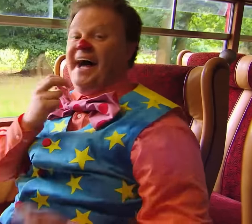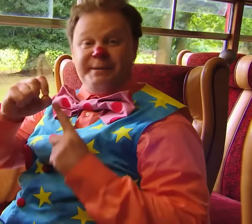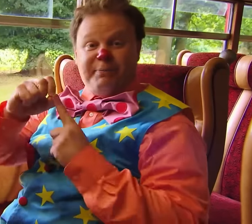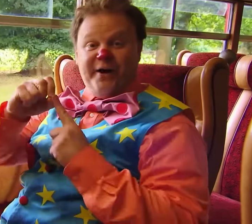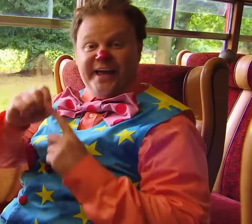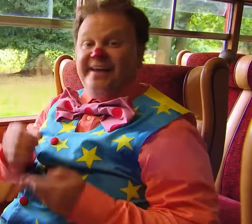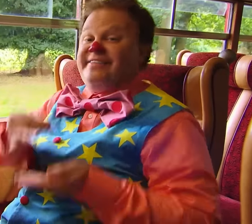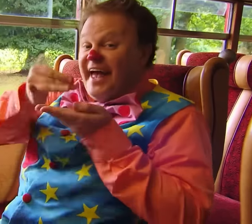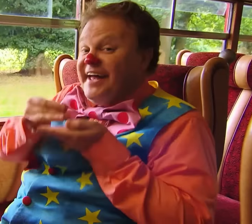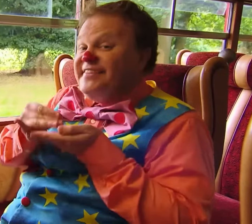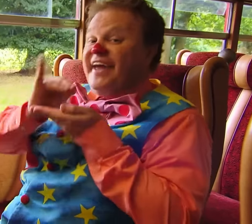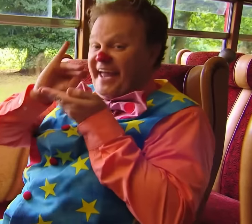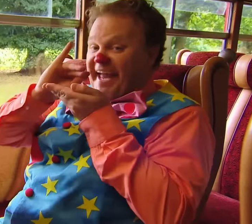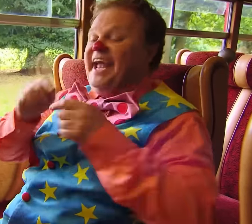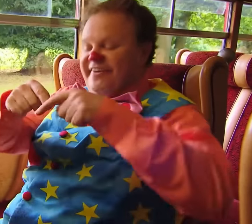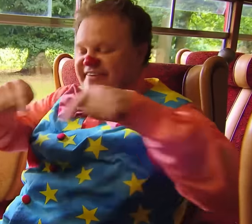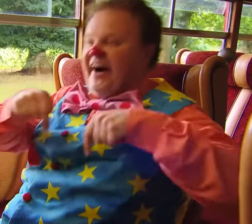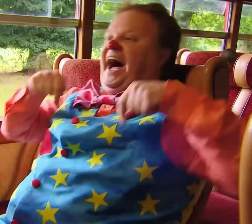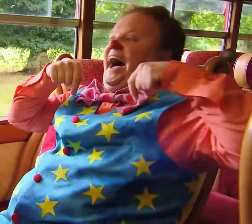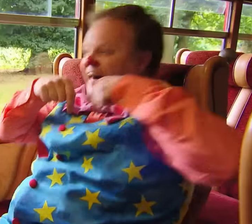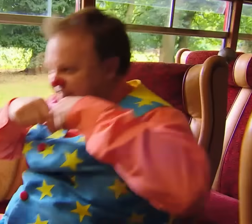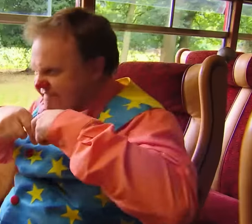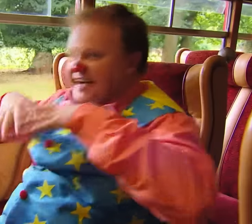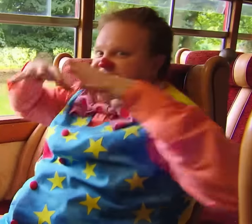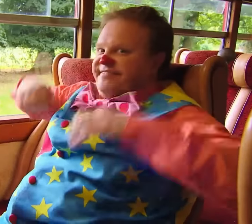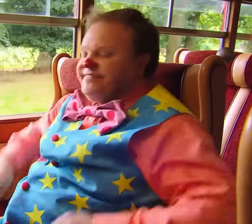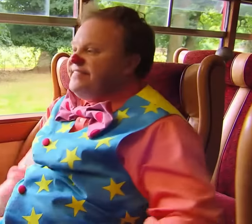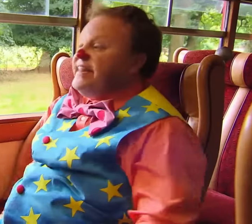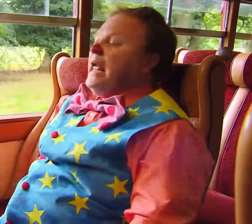Aunt Polly's tea room!